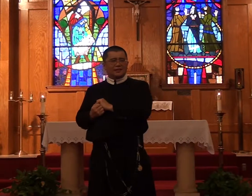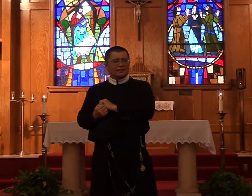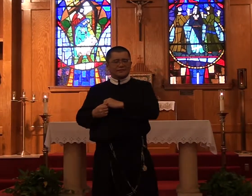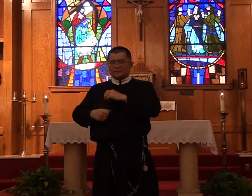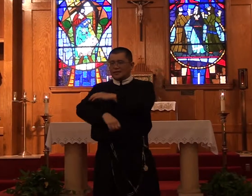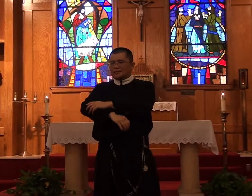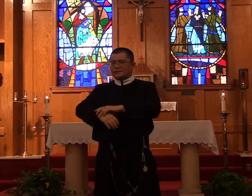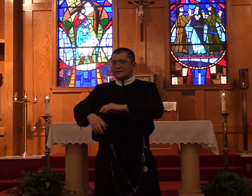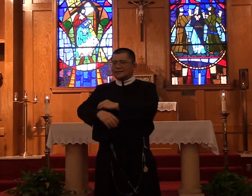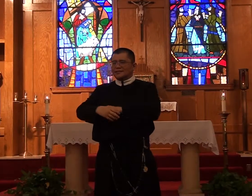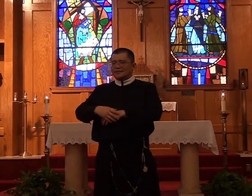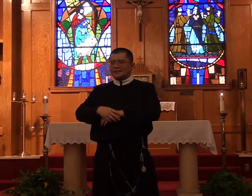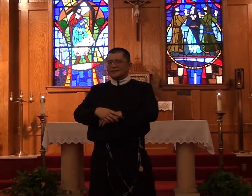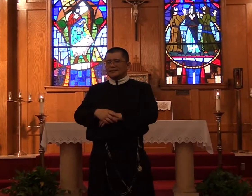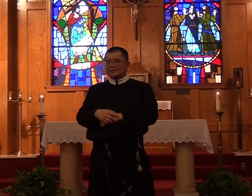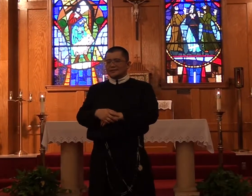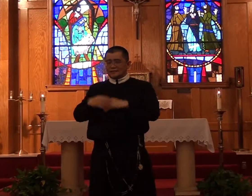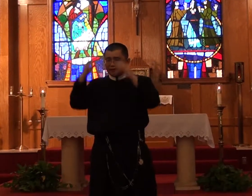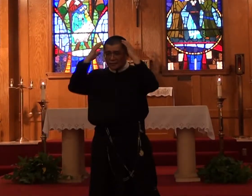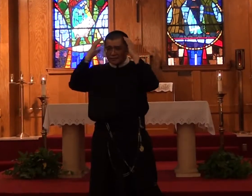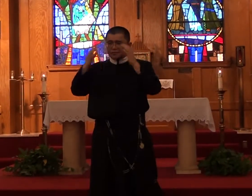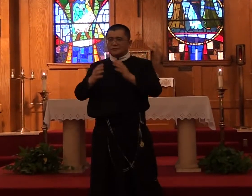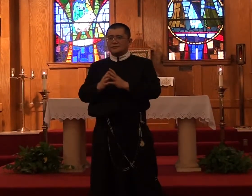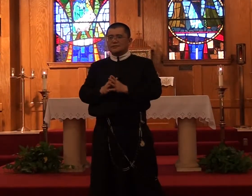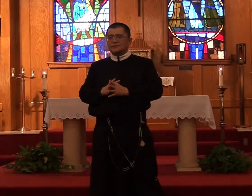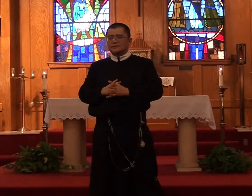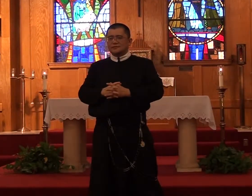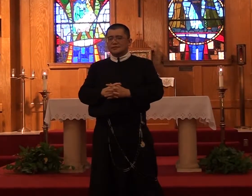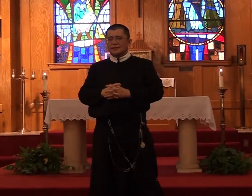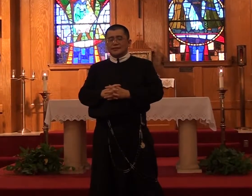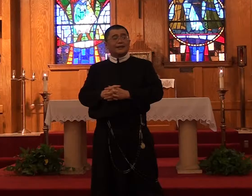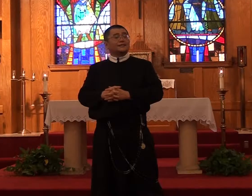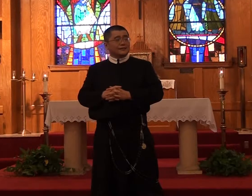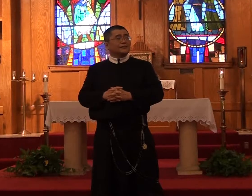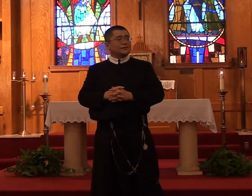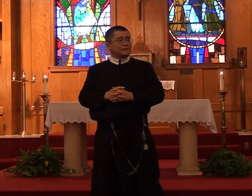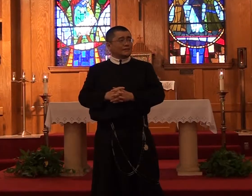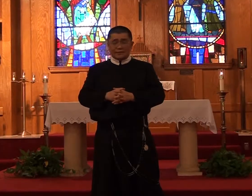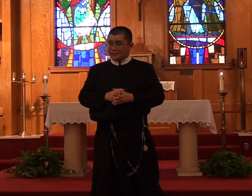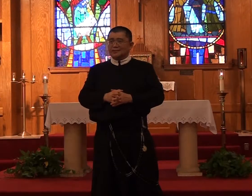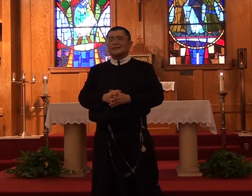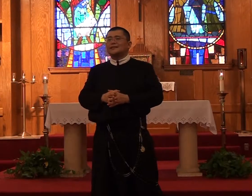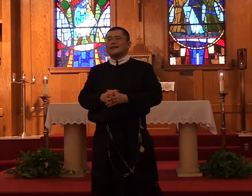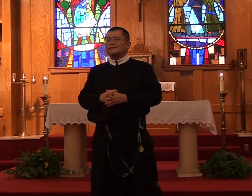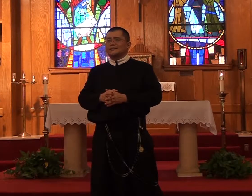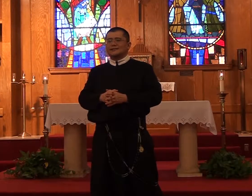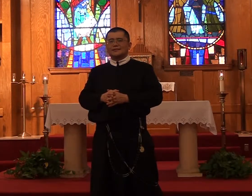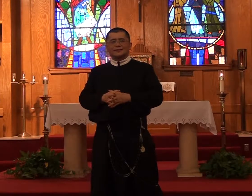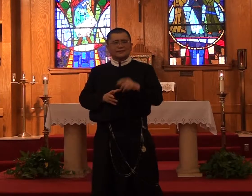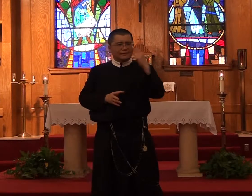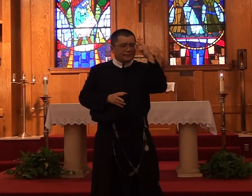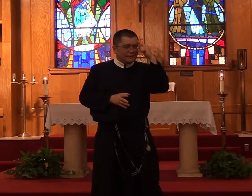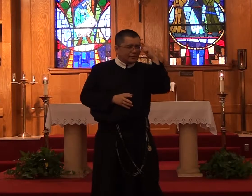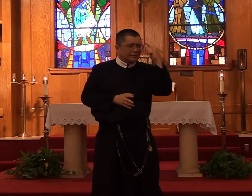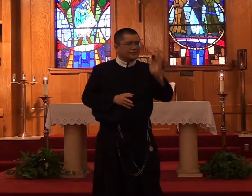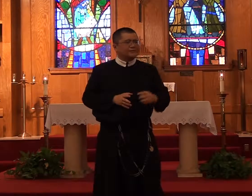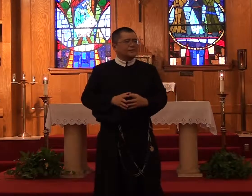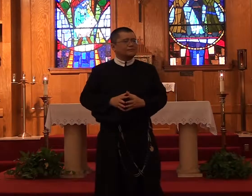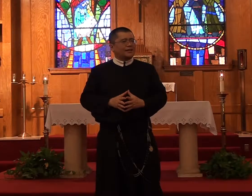a lot of blood already. The ground's torn. And he was weak, but still he carried will power.